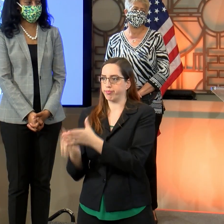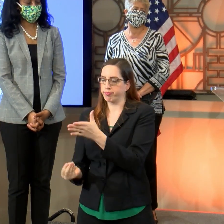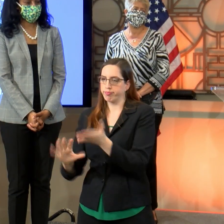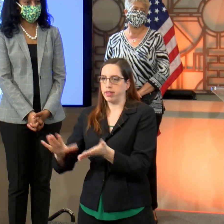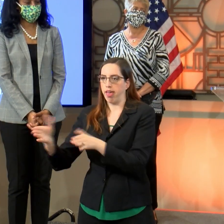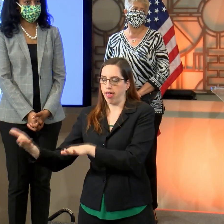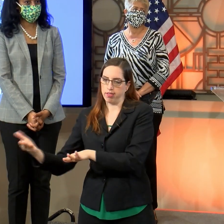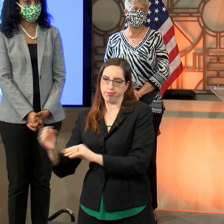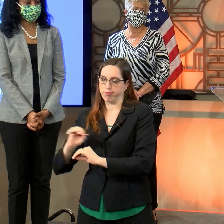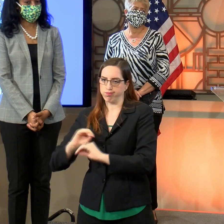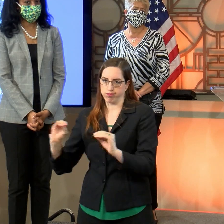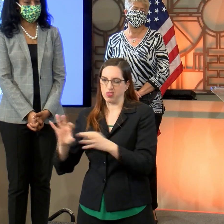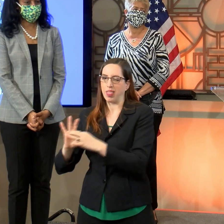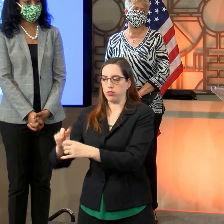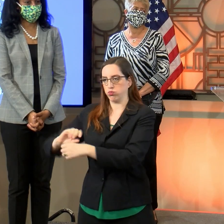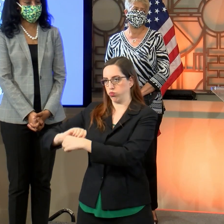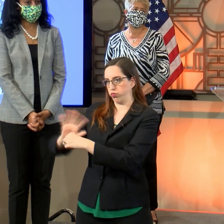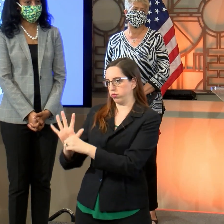as a result of